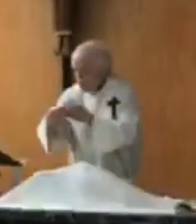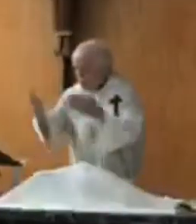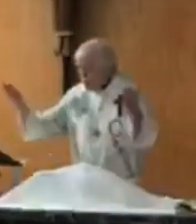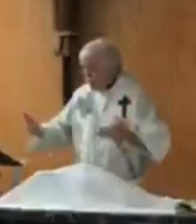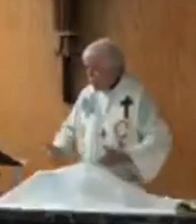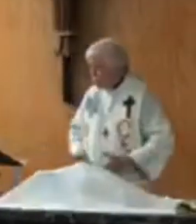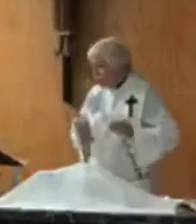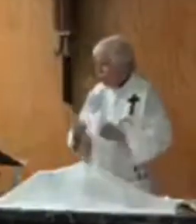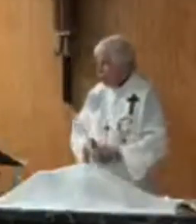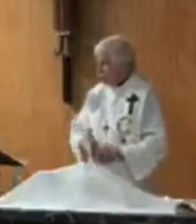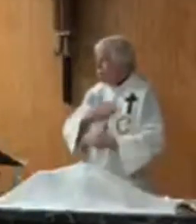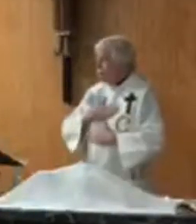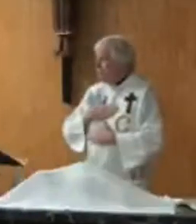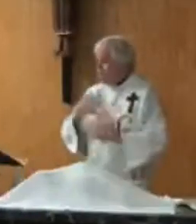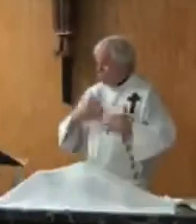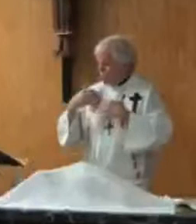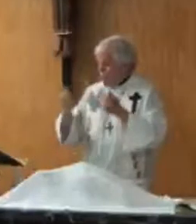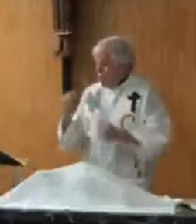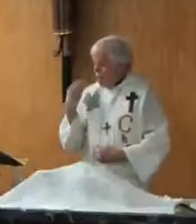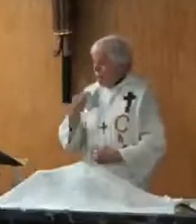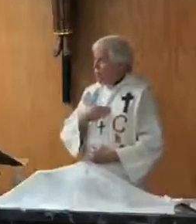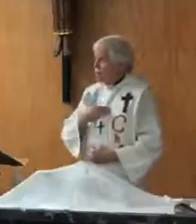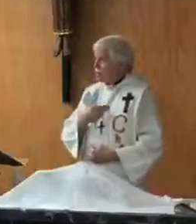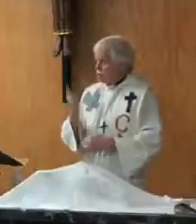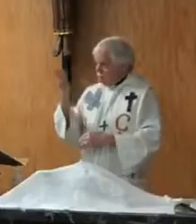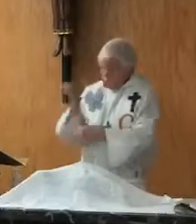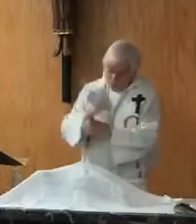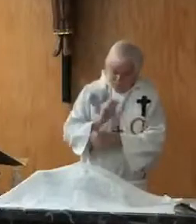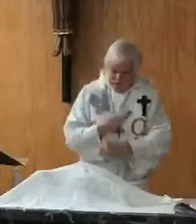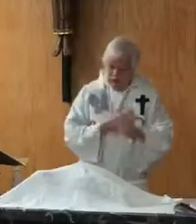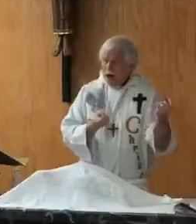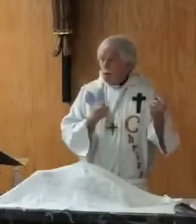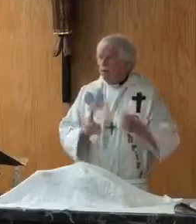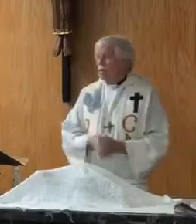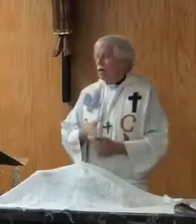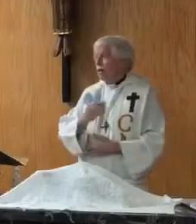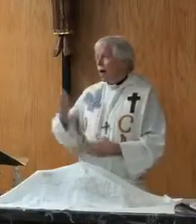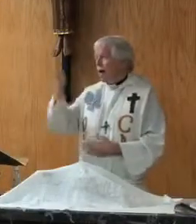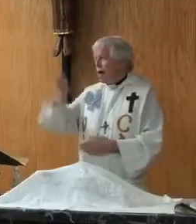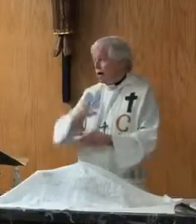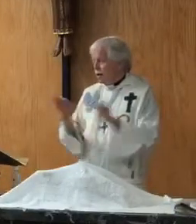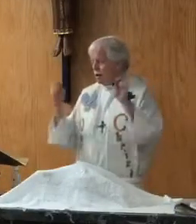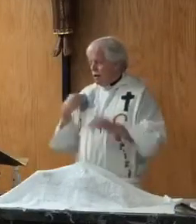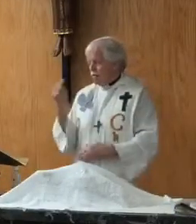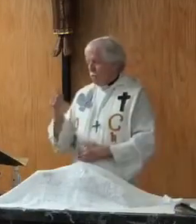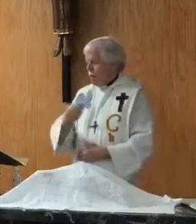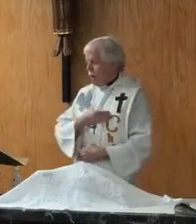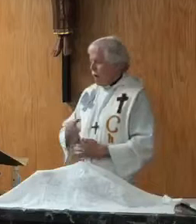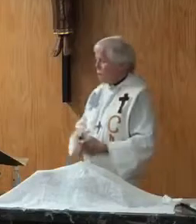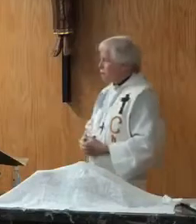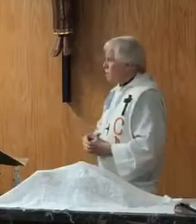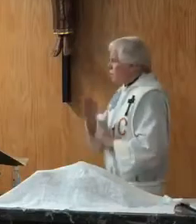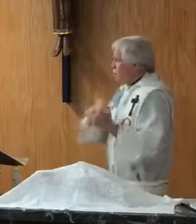God, you give life. Please heal us, defeat our sin, and